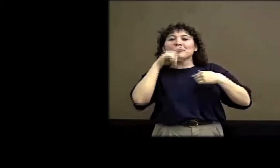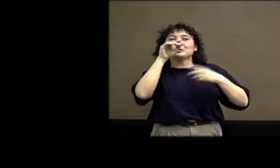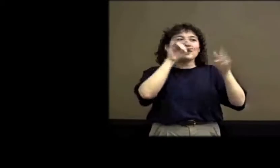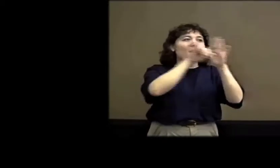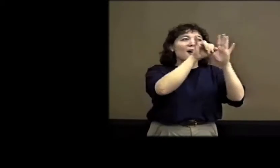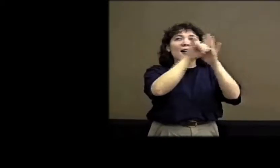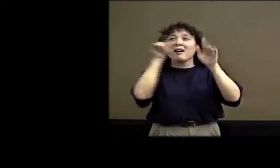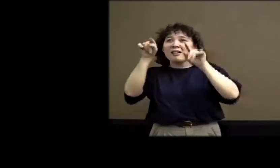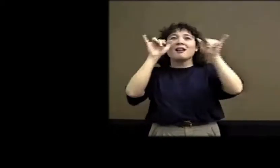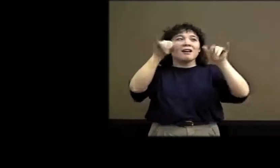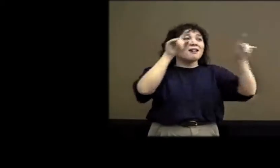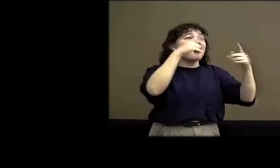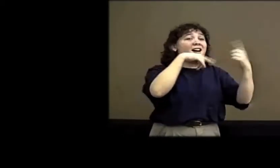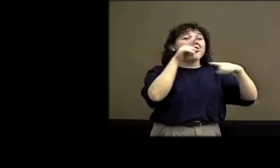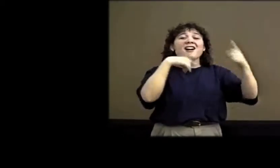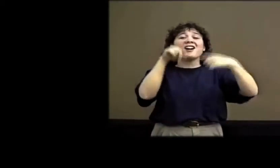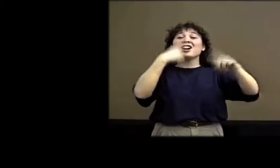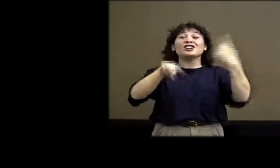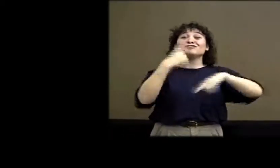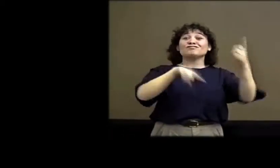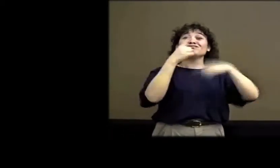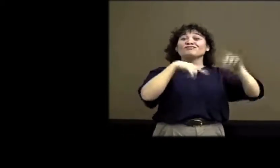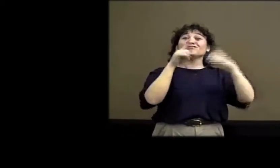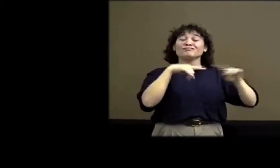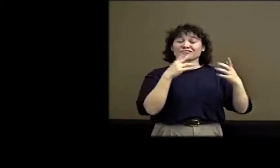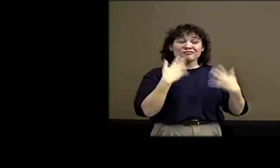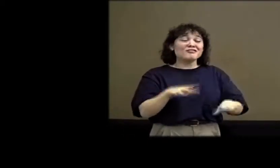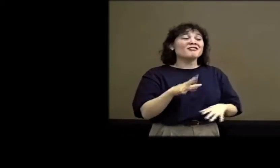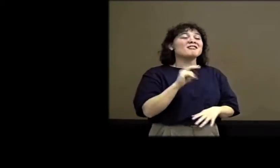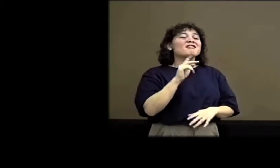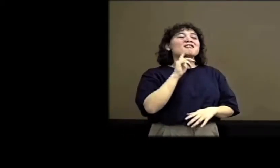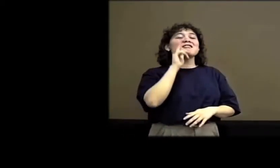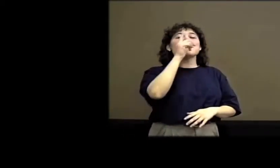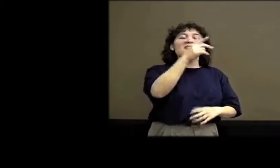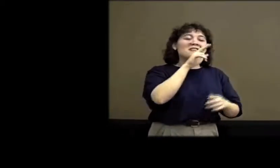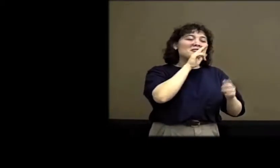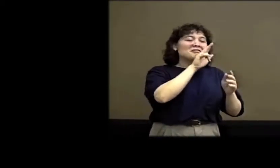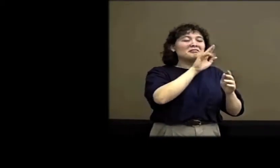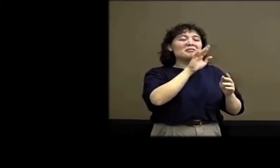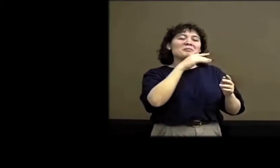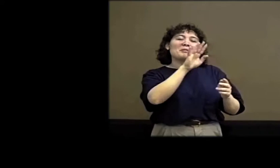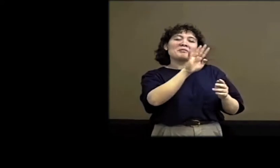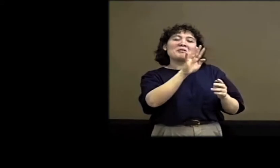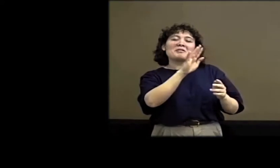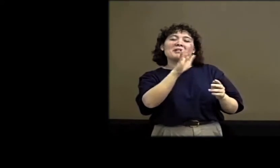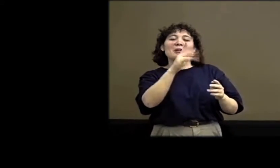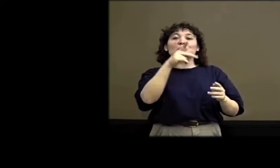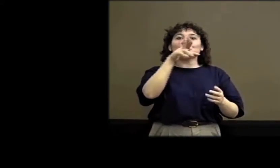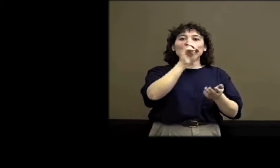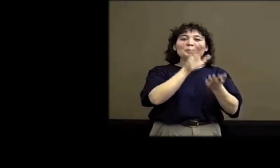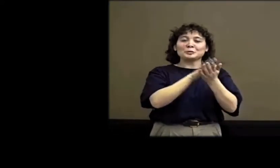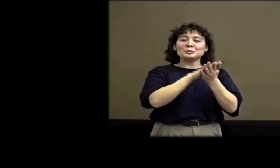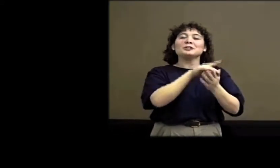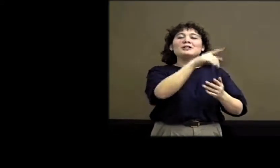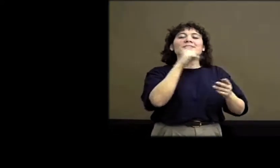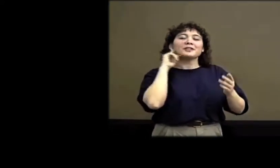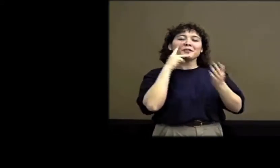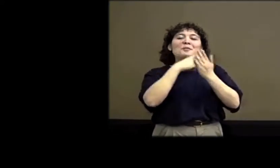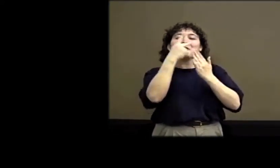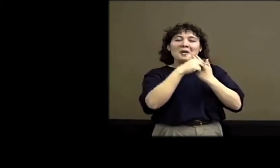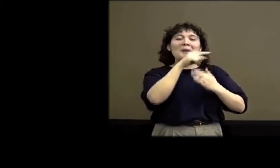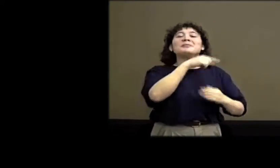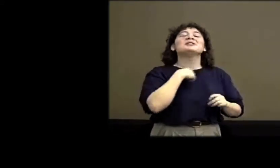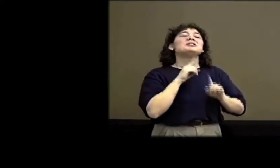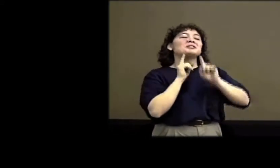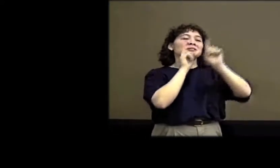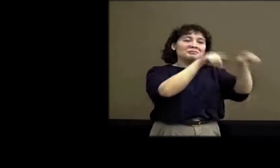they tried to teach me some signs. That's when I really began to identify and understand sign. Later, when I was 4 or 5, I